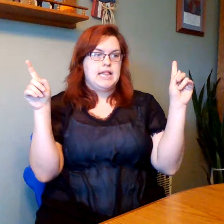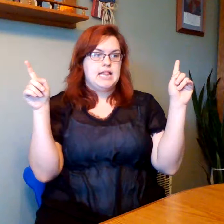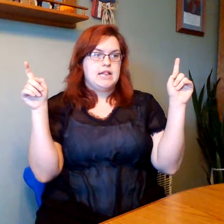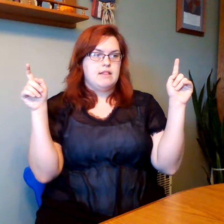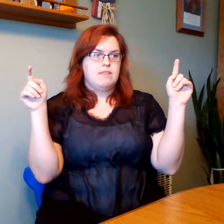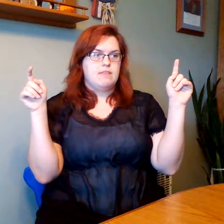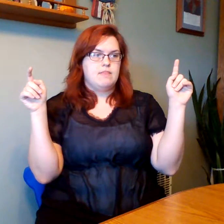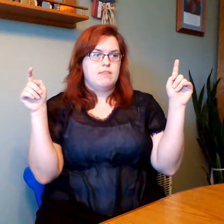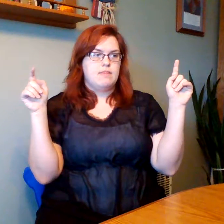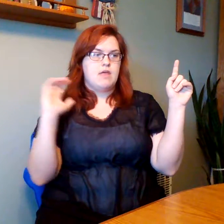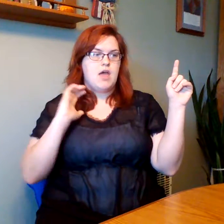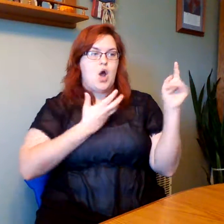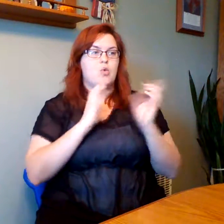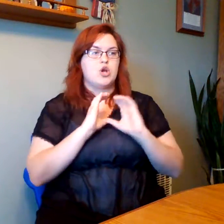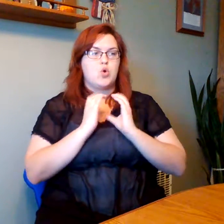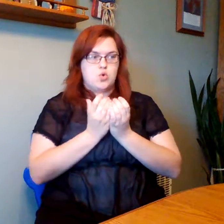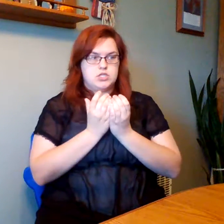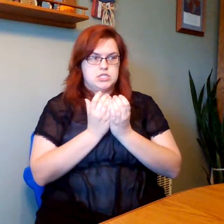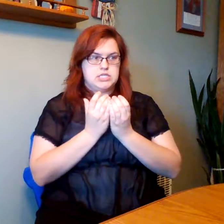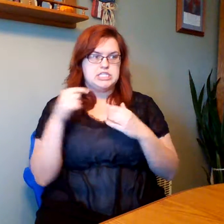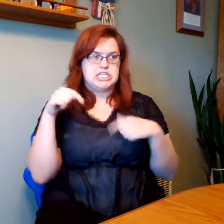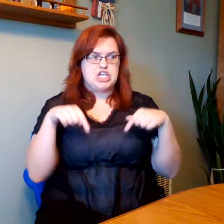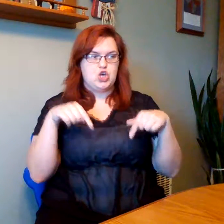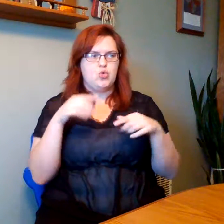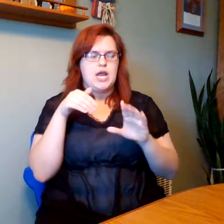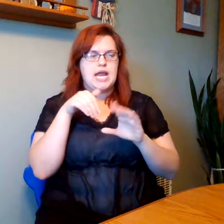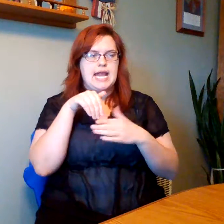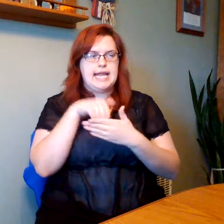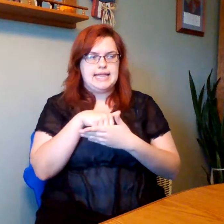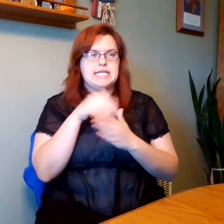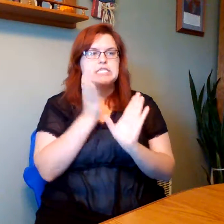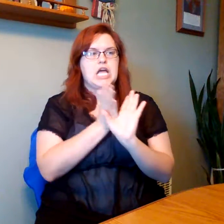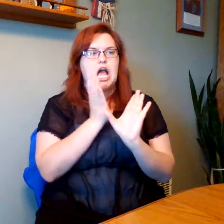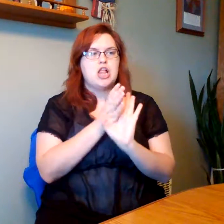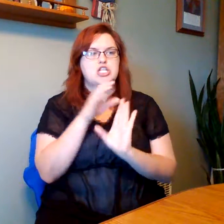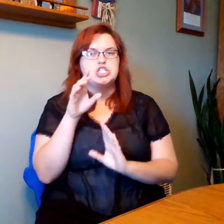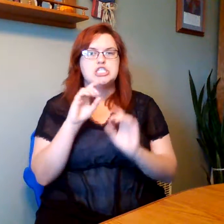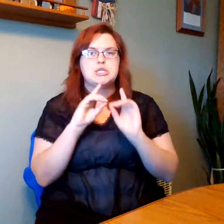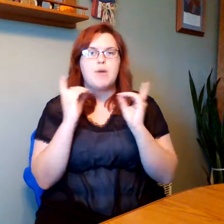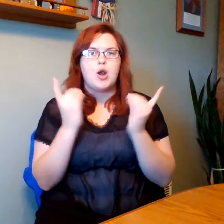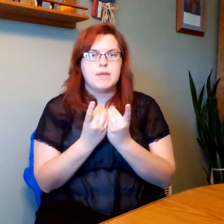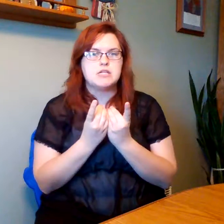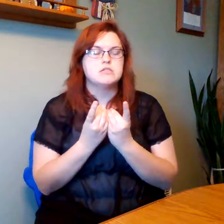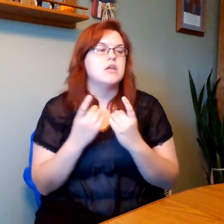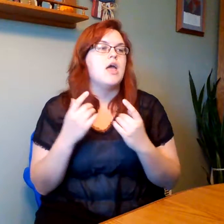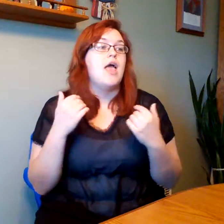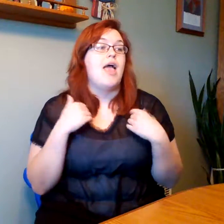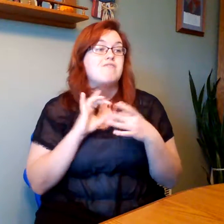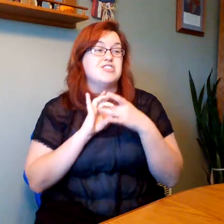survey courses in the psychology department all have associated with them a research